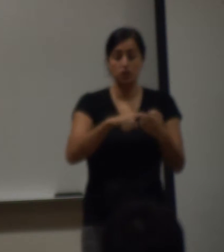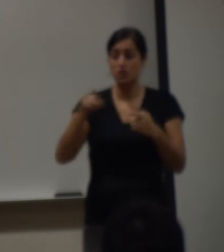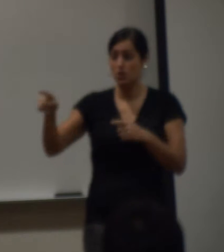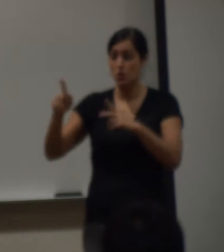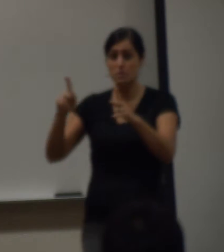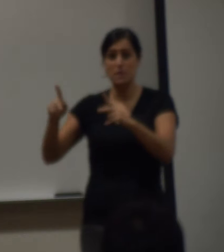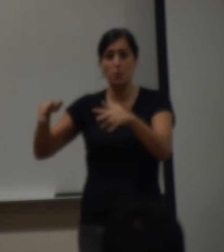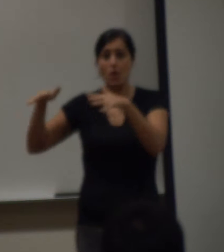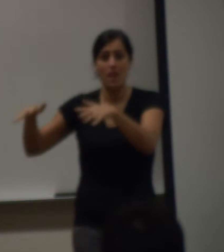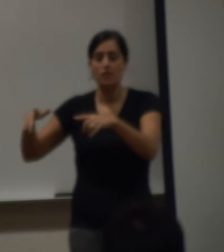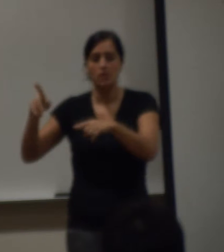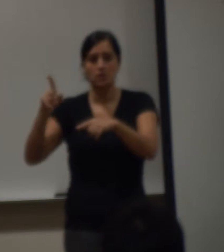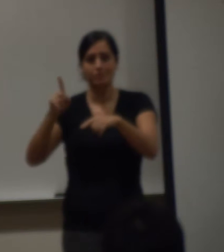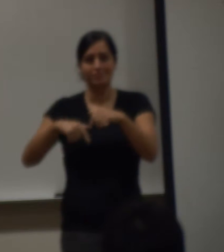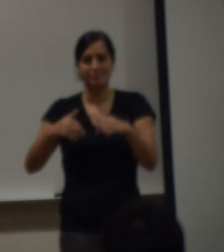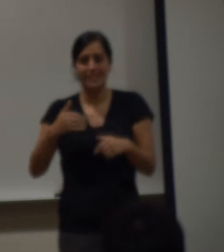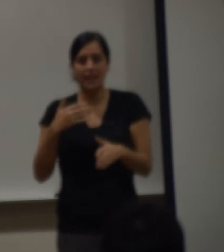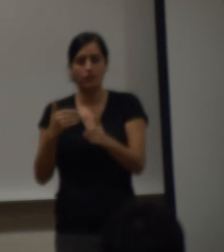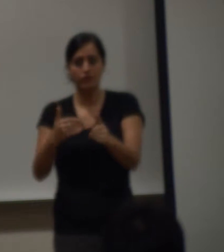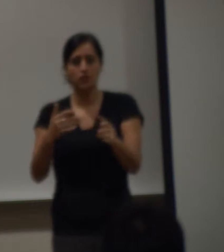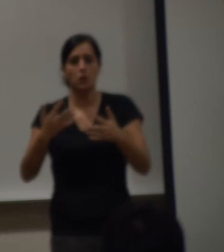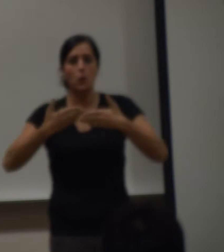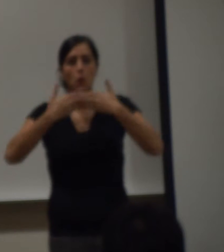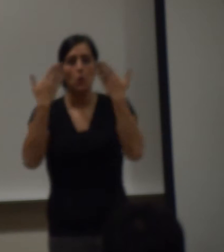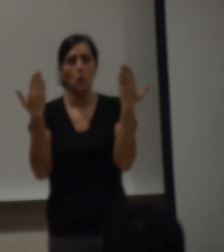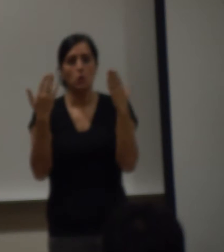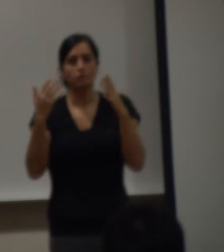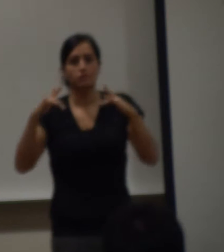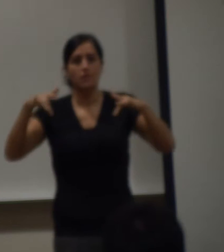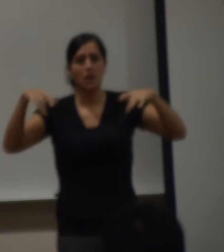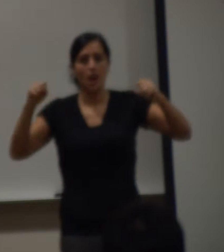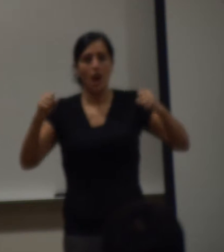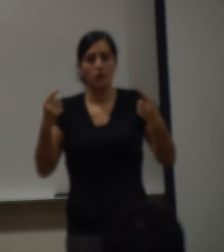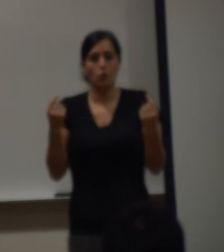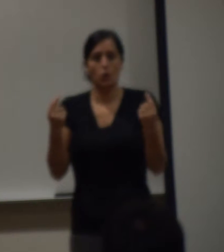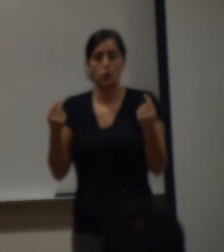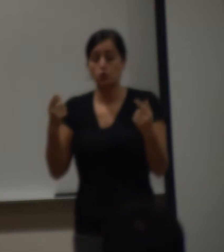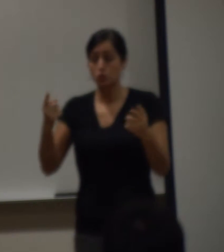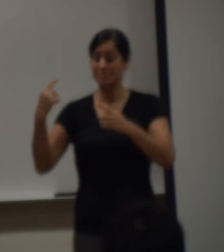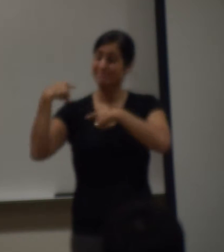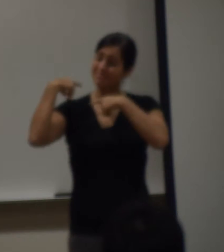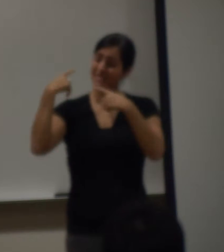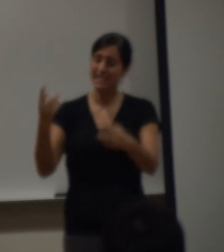living as they had for generations fishing.